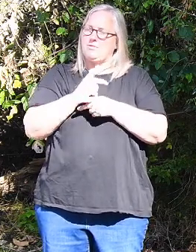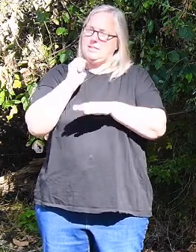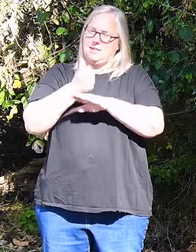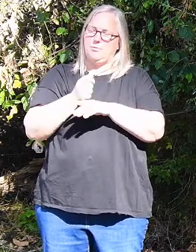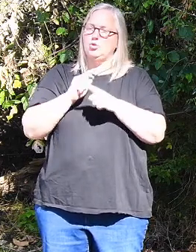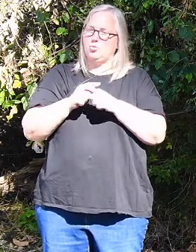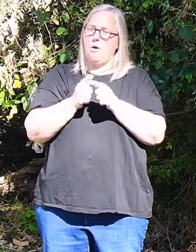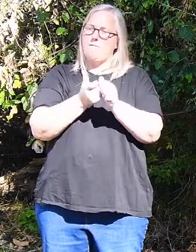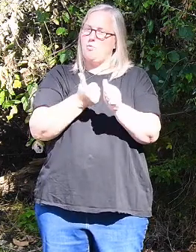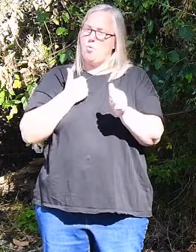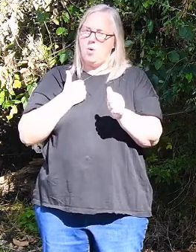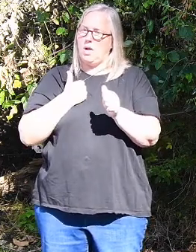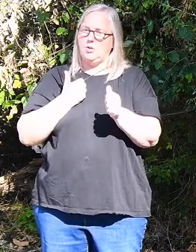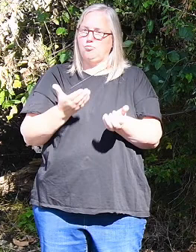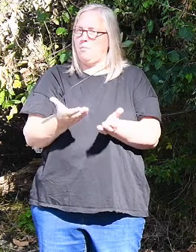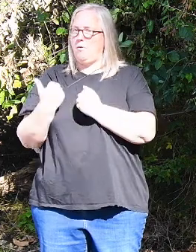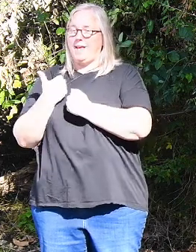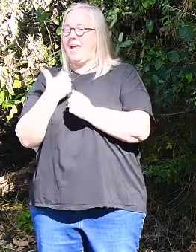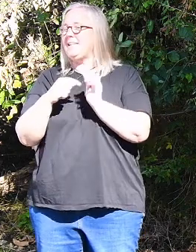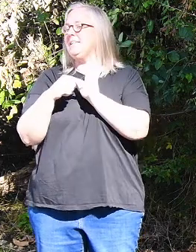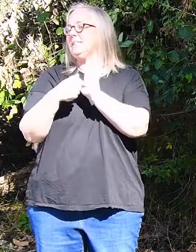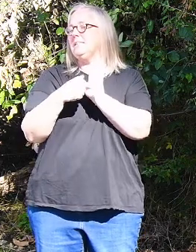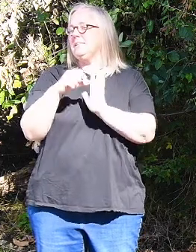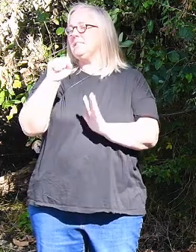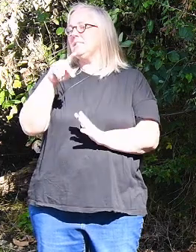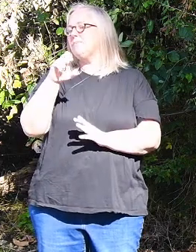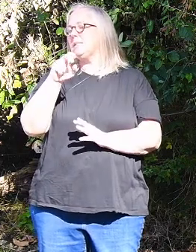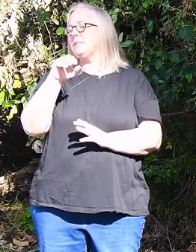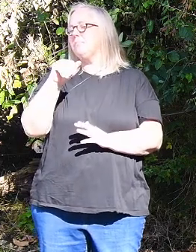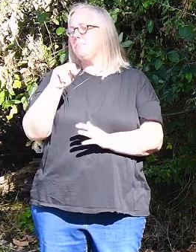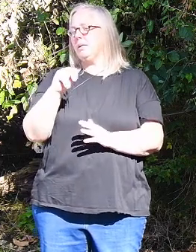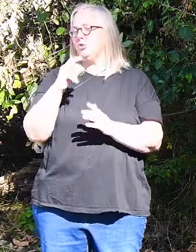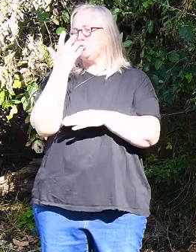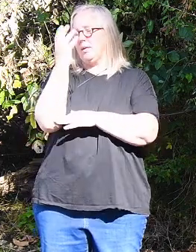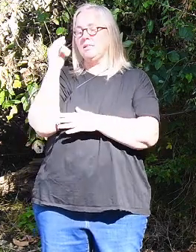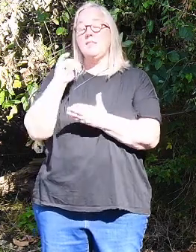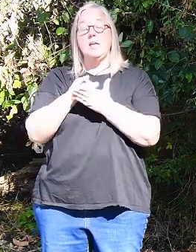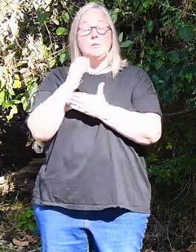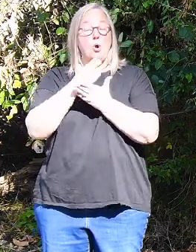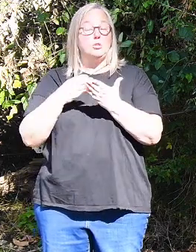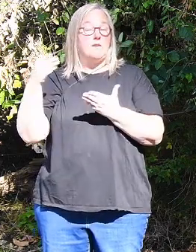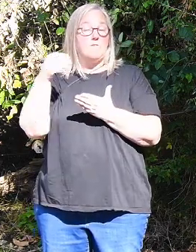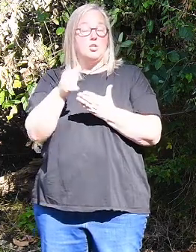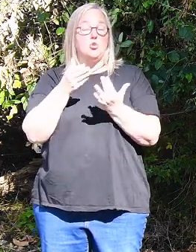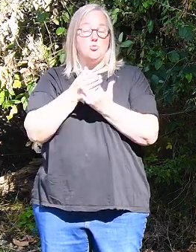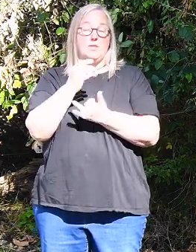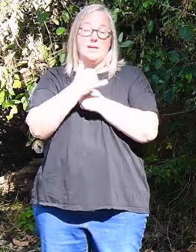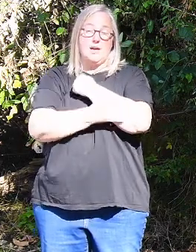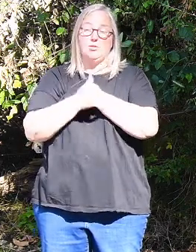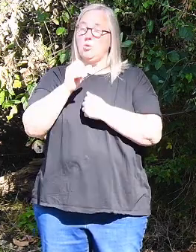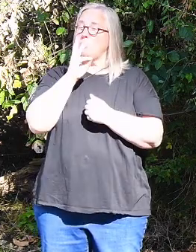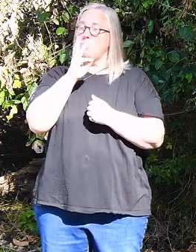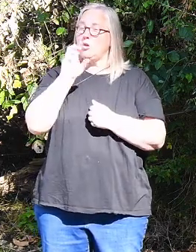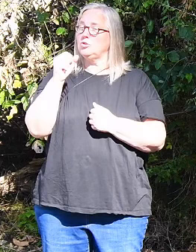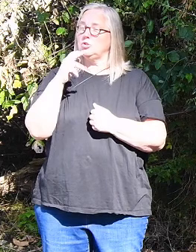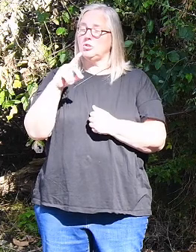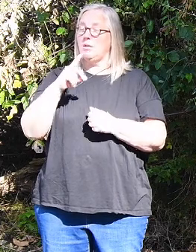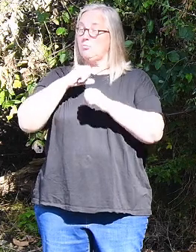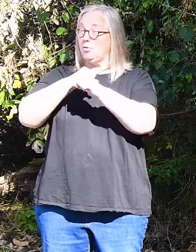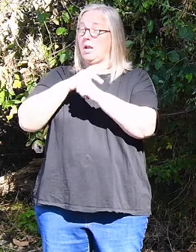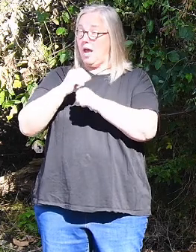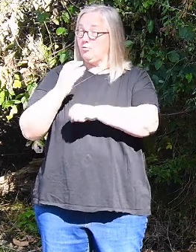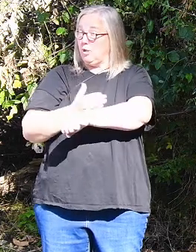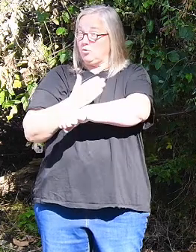of any specimen trees. The project is partially funded through the county's Watershed Protection and Restoration